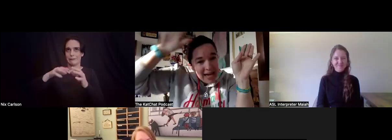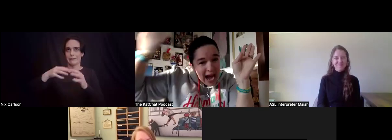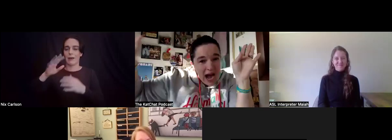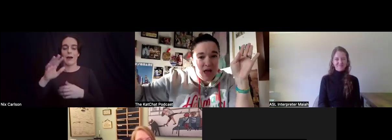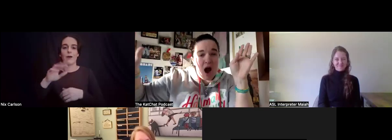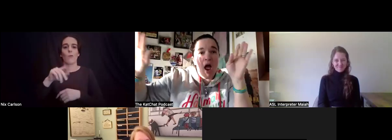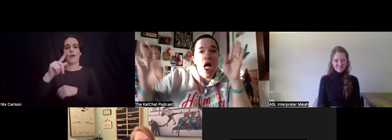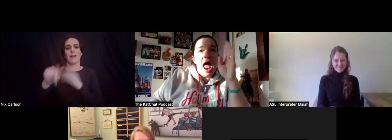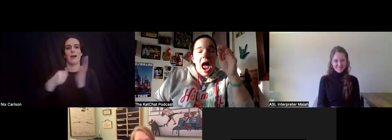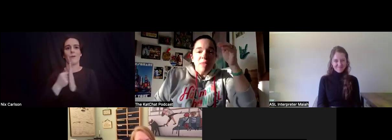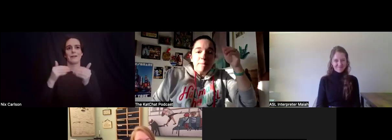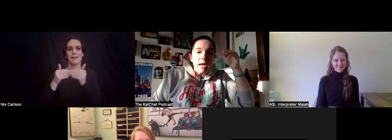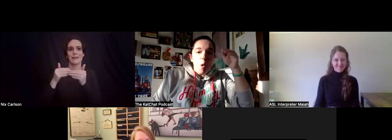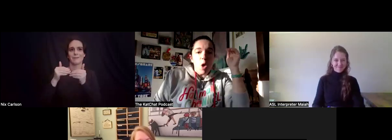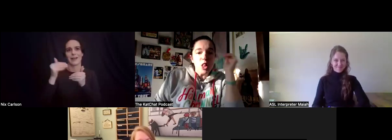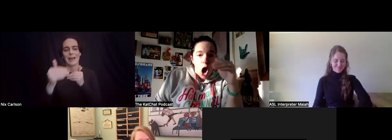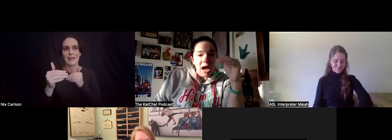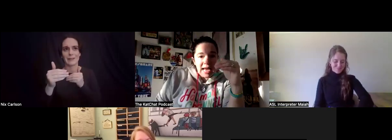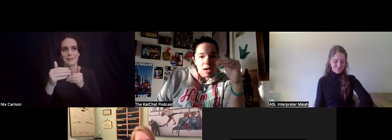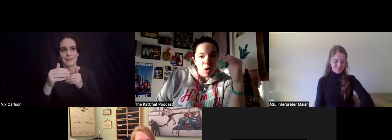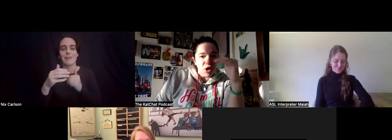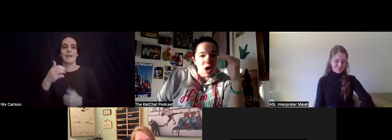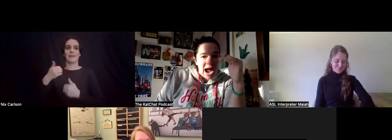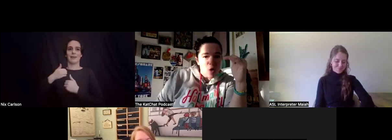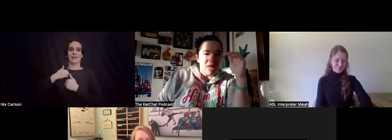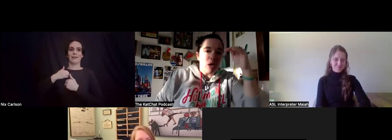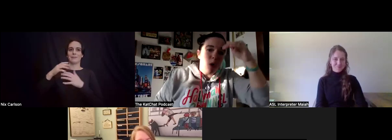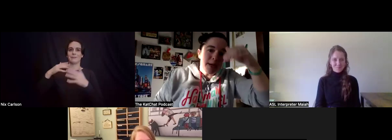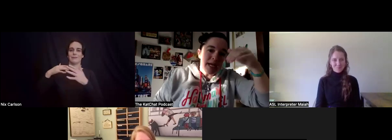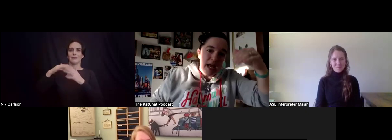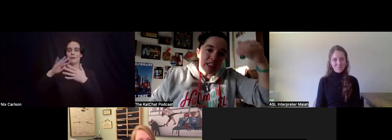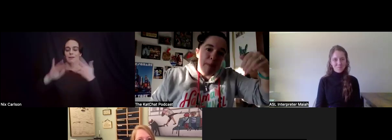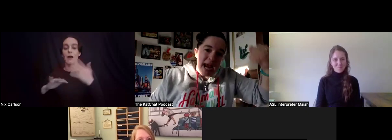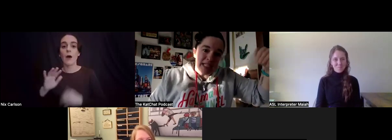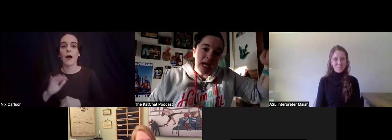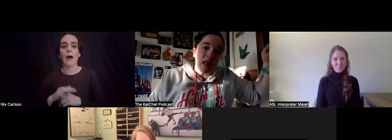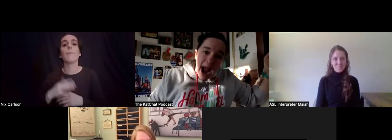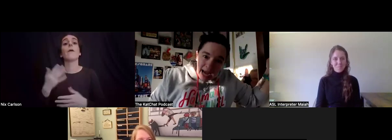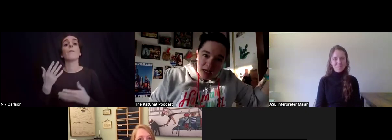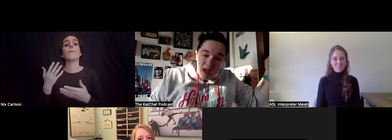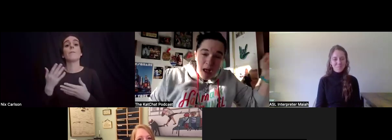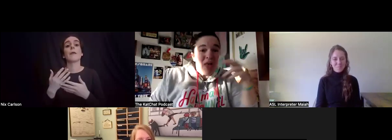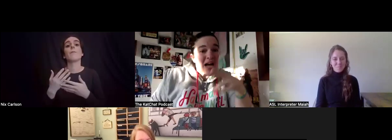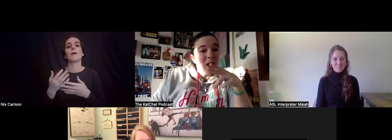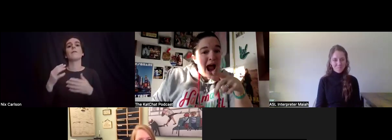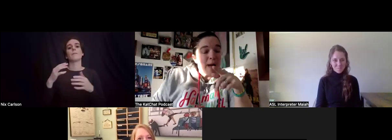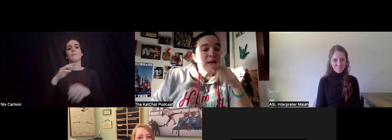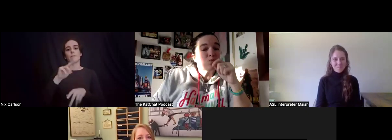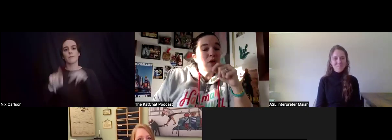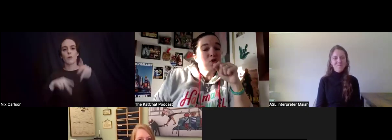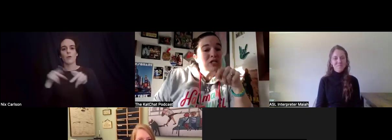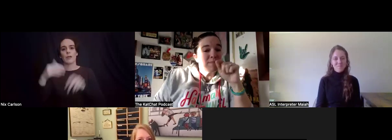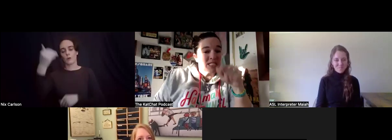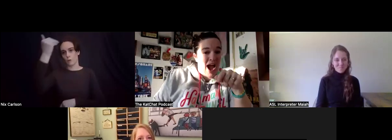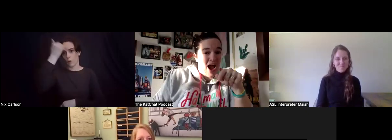Vancouver, Canada. And then people will log in with their account and there will be space in the line. That's what